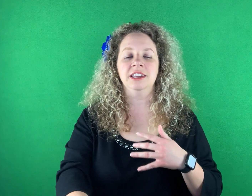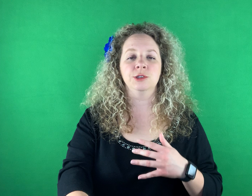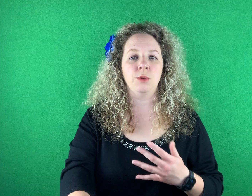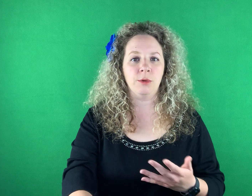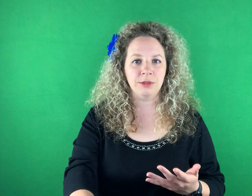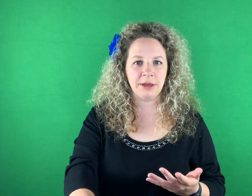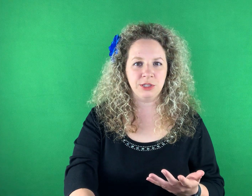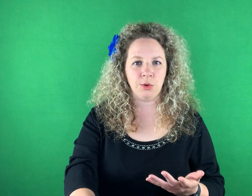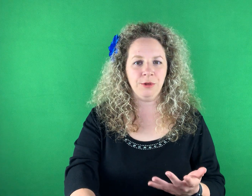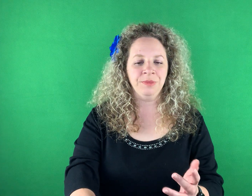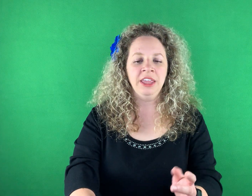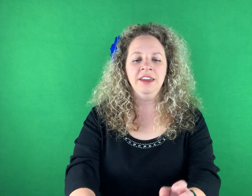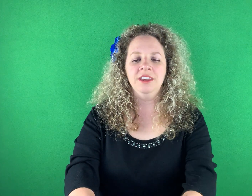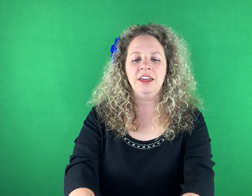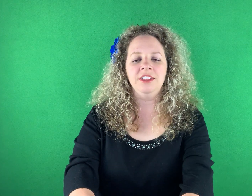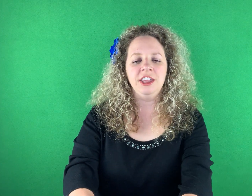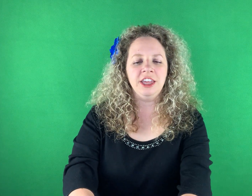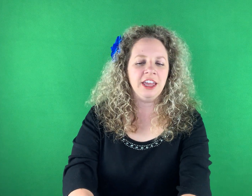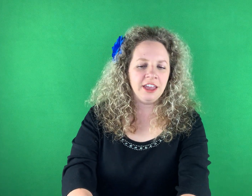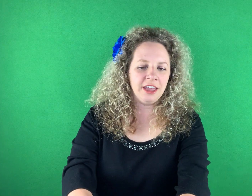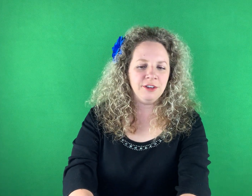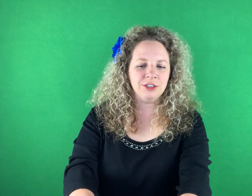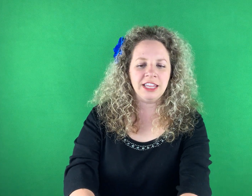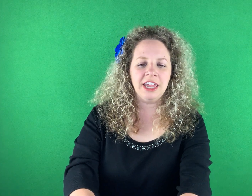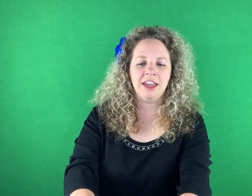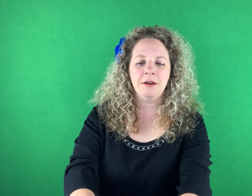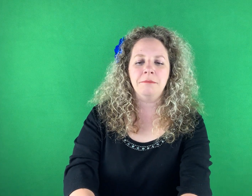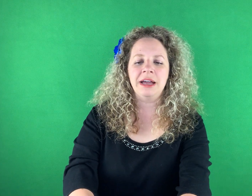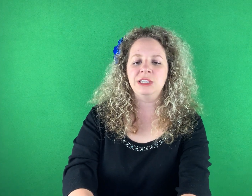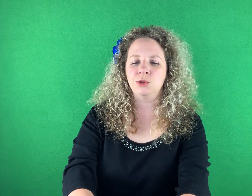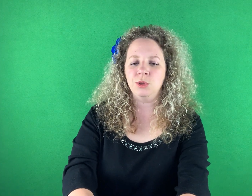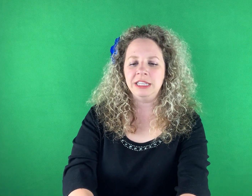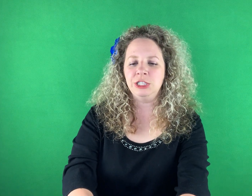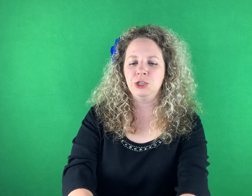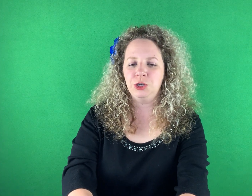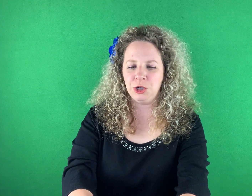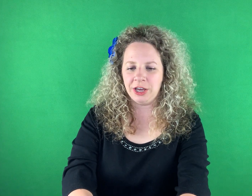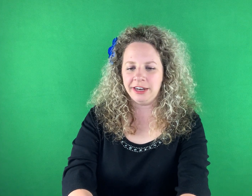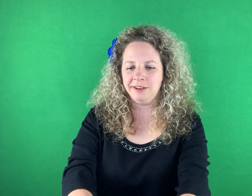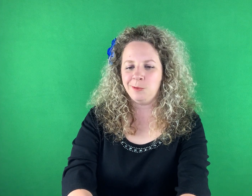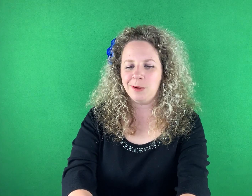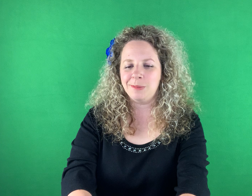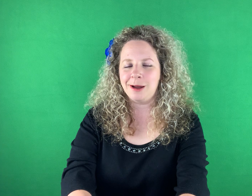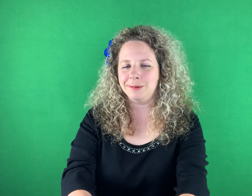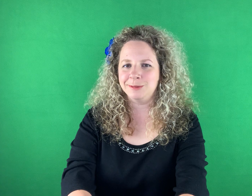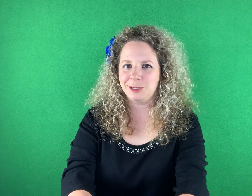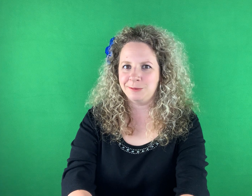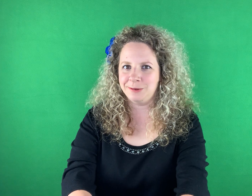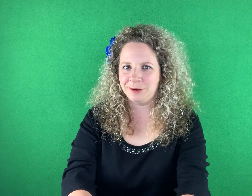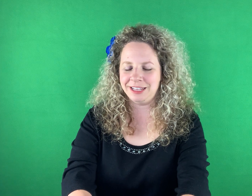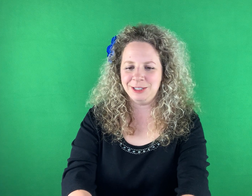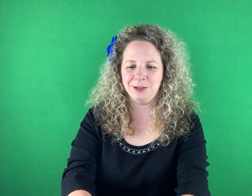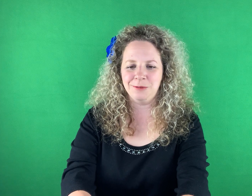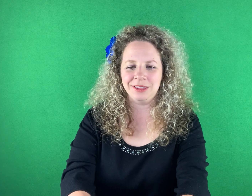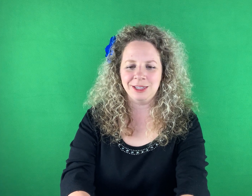is well with my soul, if you're saying my soul is good, what problems could we run into with this